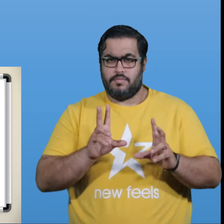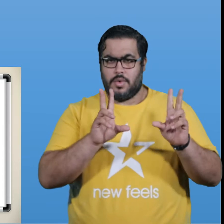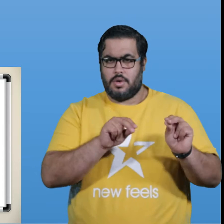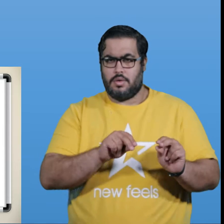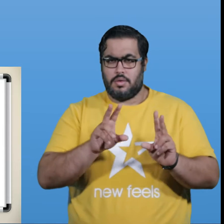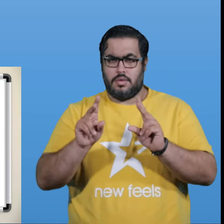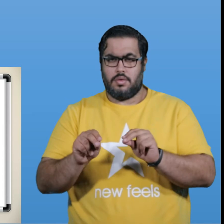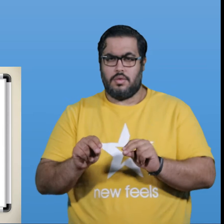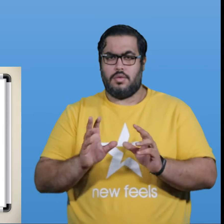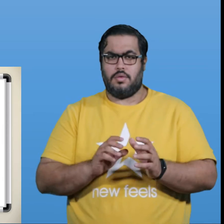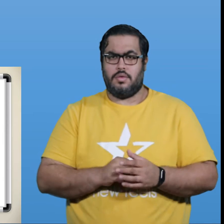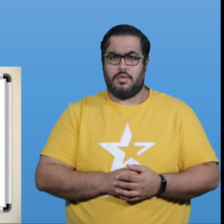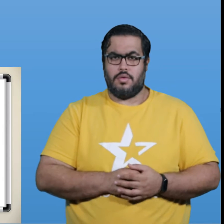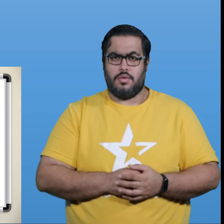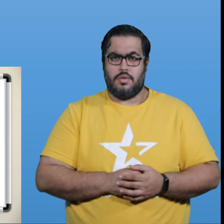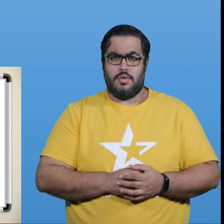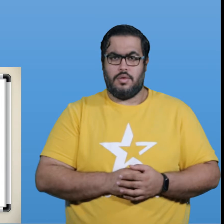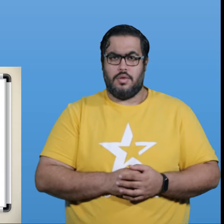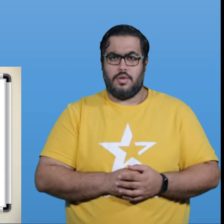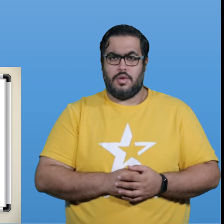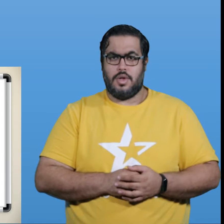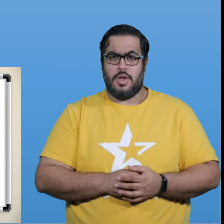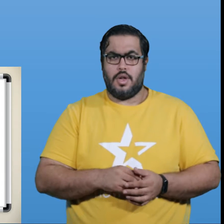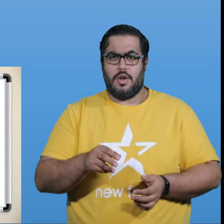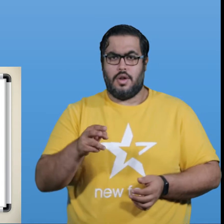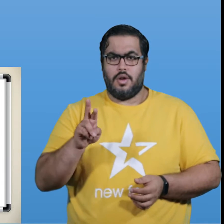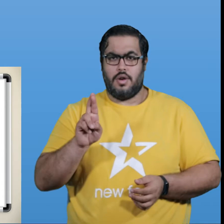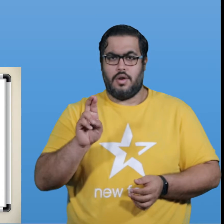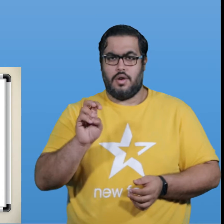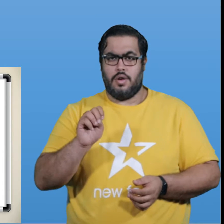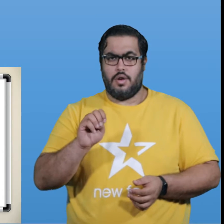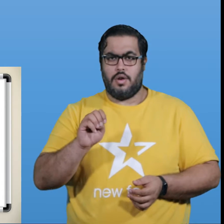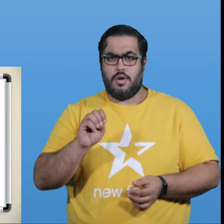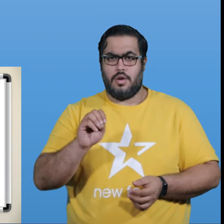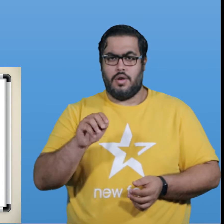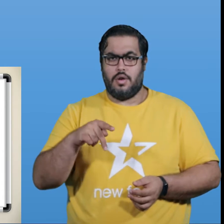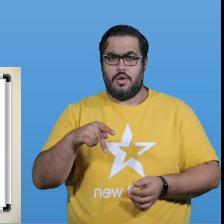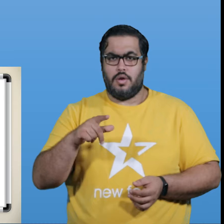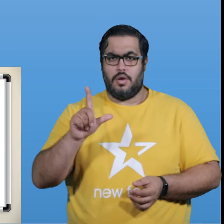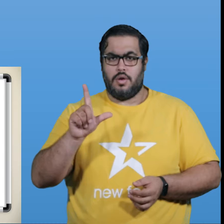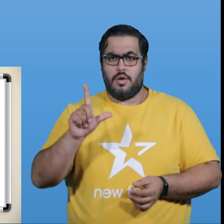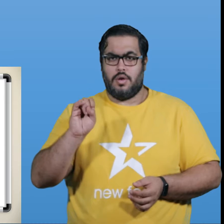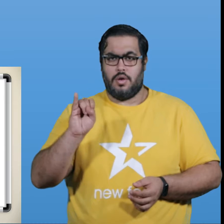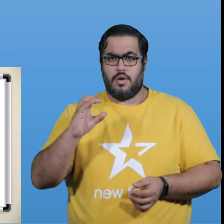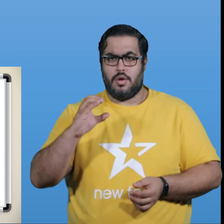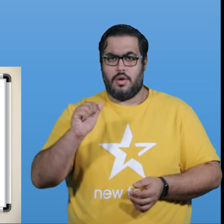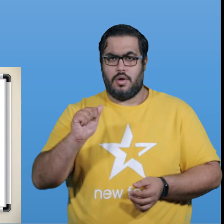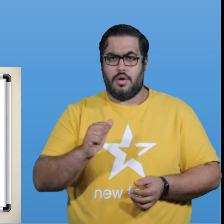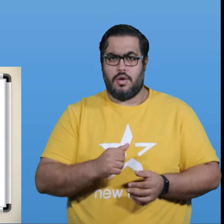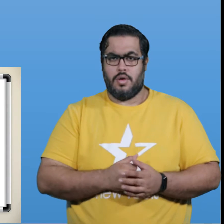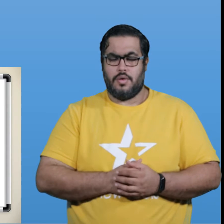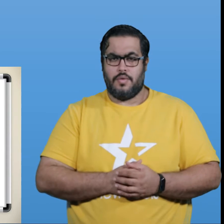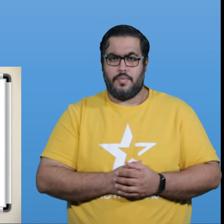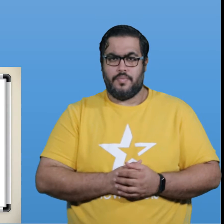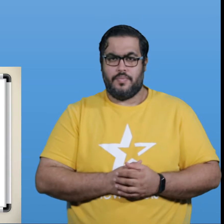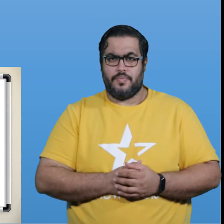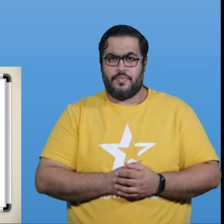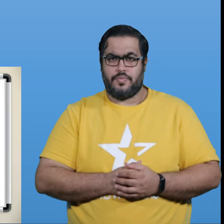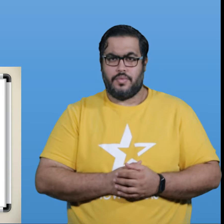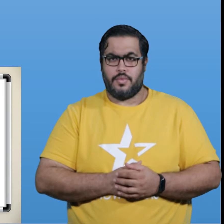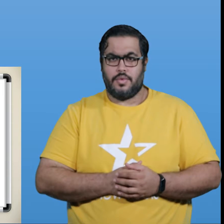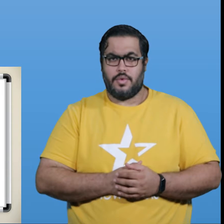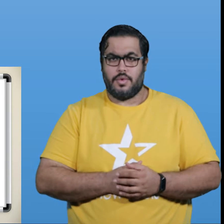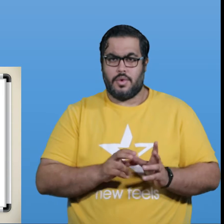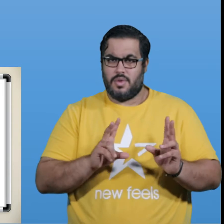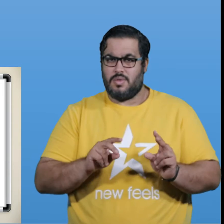real because it is a replica, it's a noun, an exact copy or model of something. For example, it may not